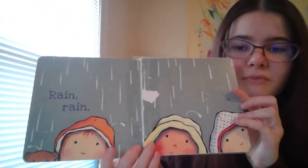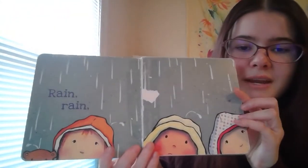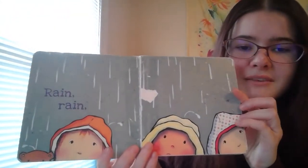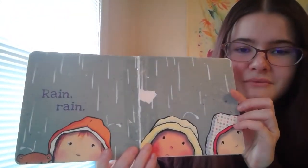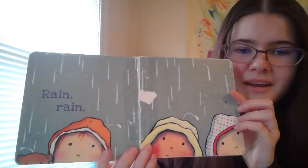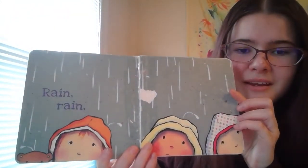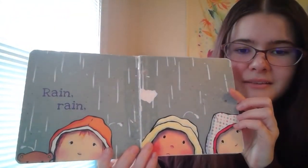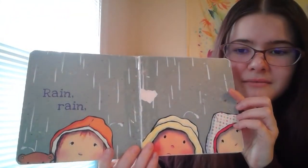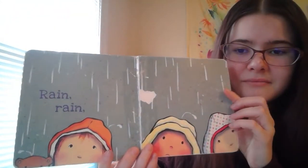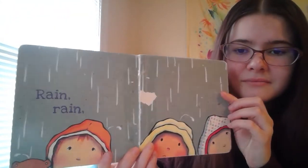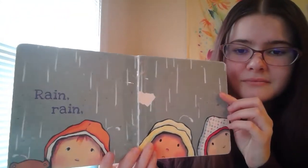Rain, rain.